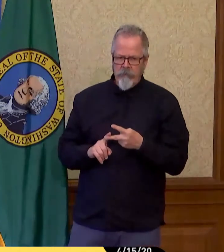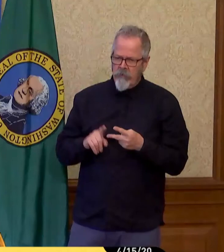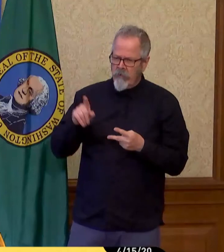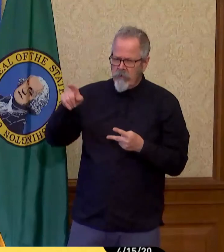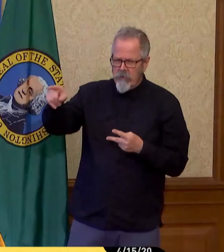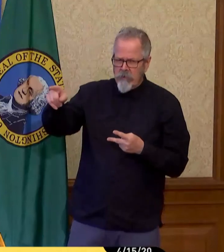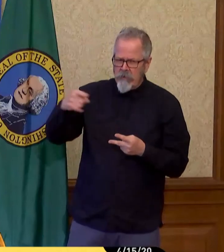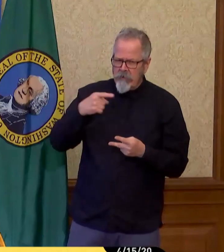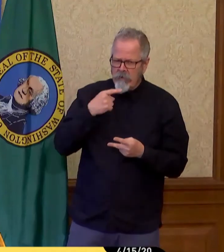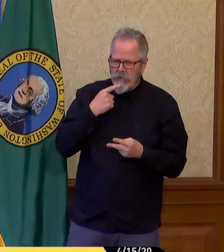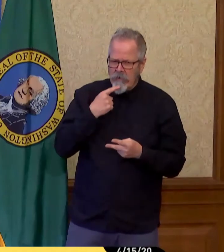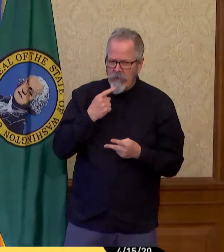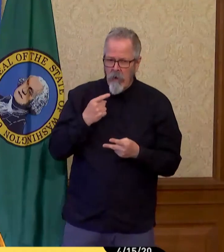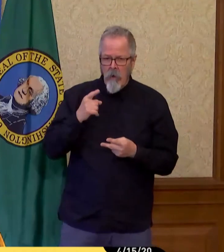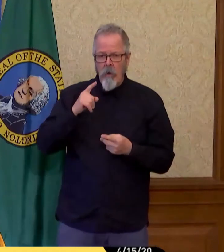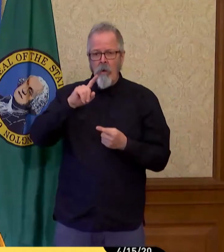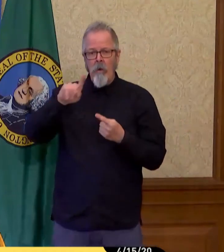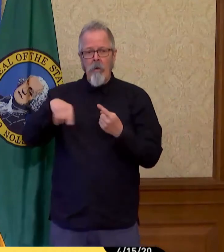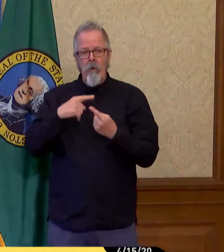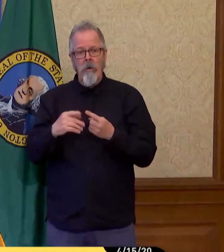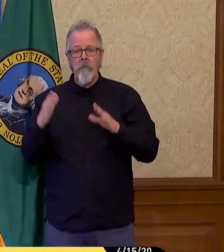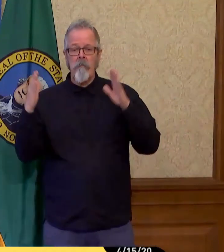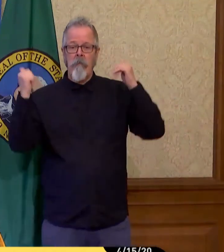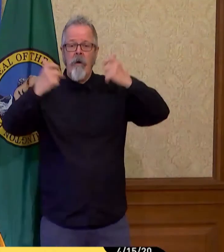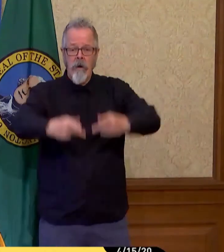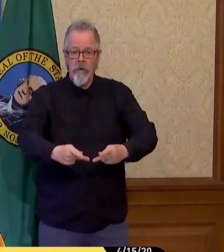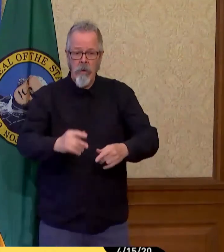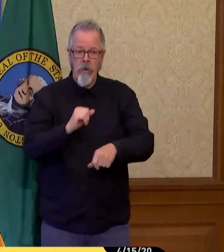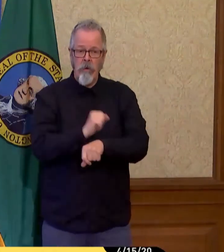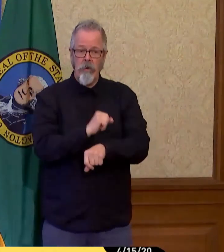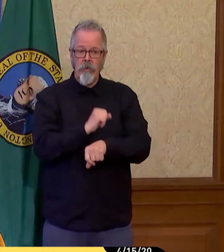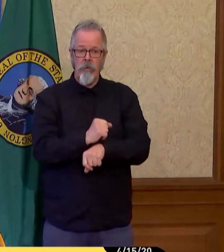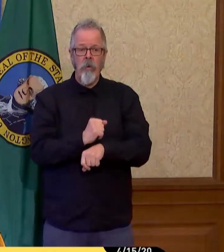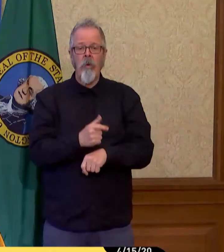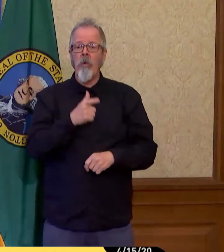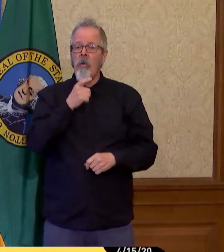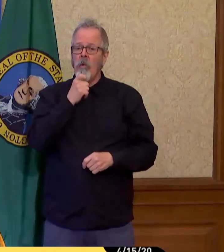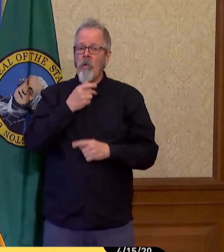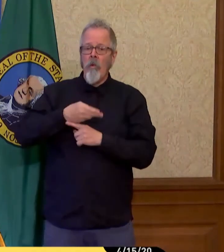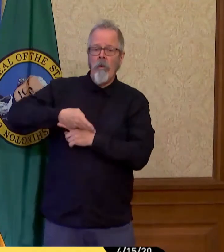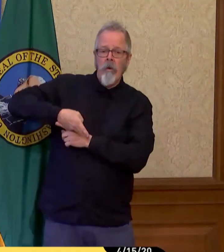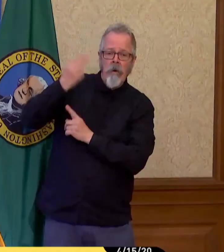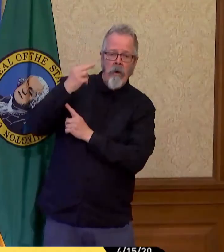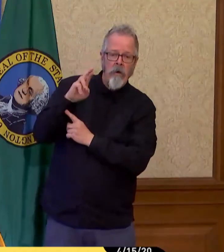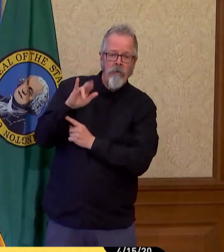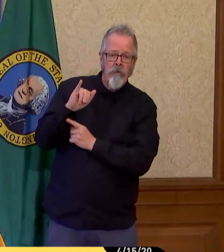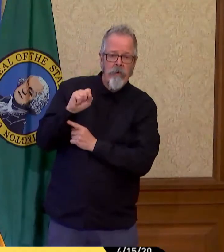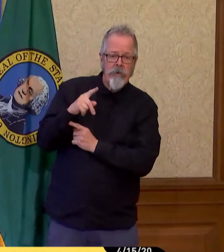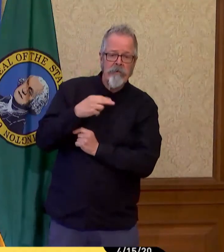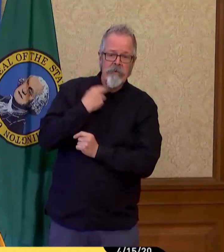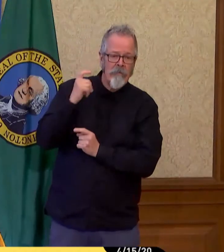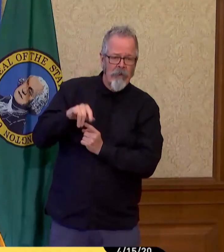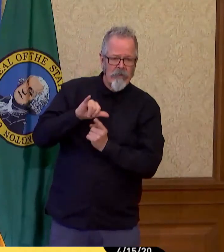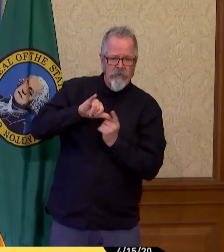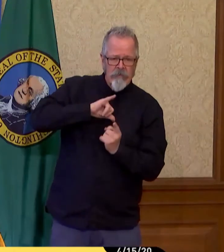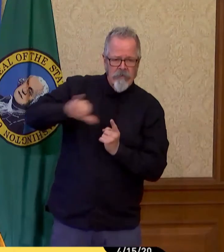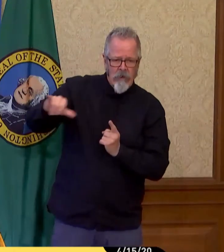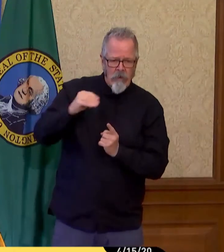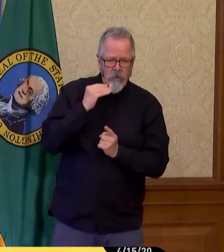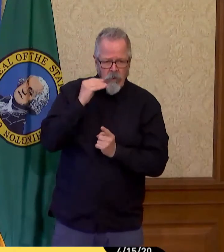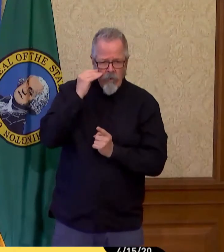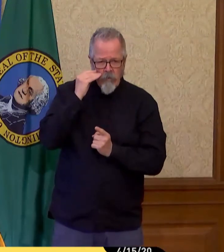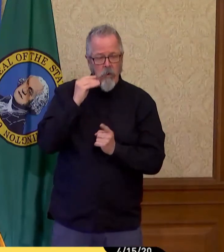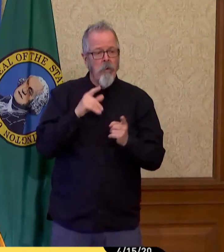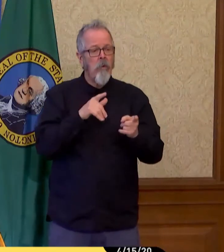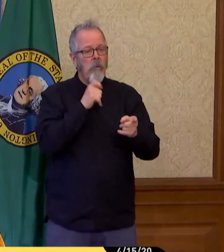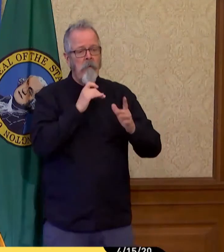Well, we haven't thought through that issue of vulnerable individuals, but we've done a version of that. Yesterday, I